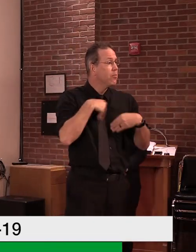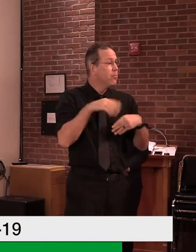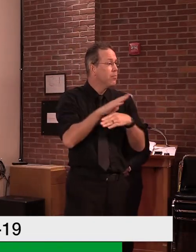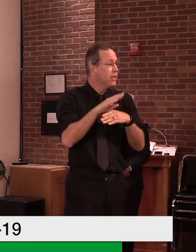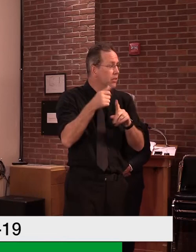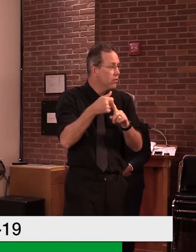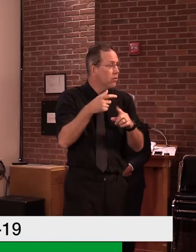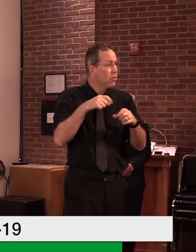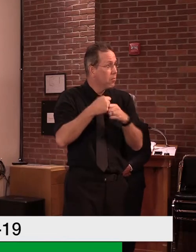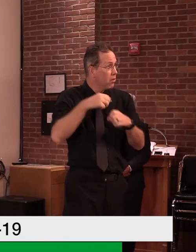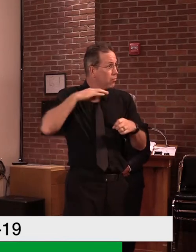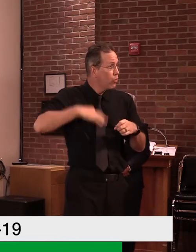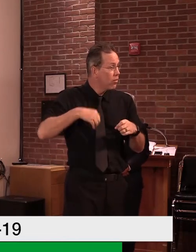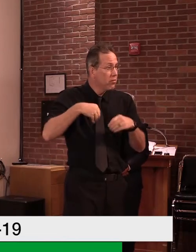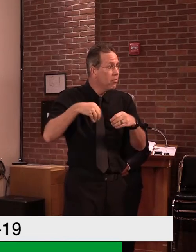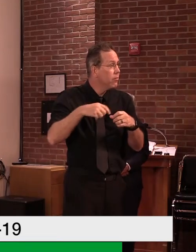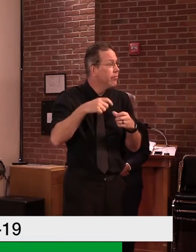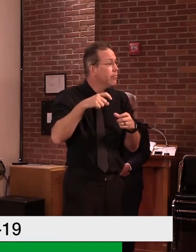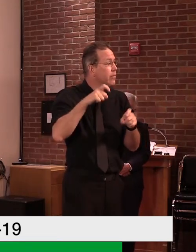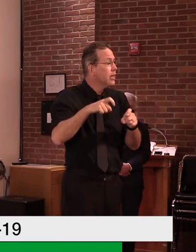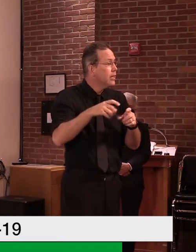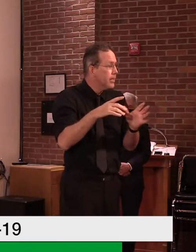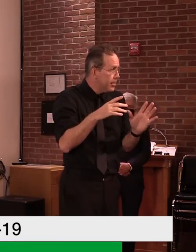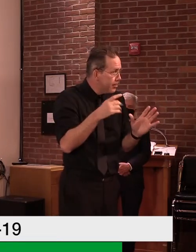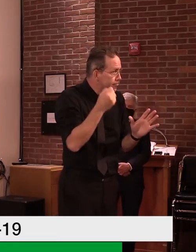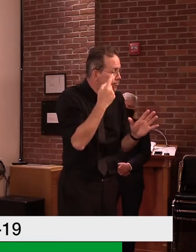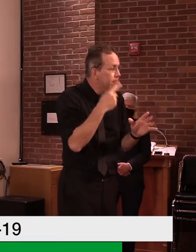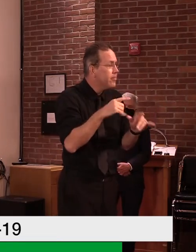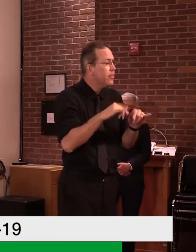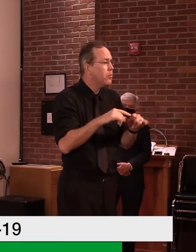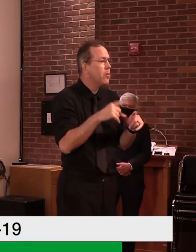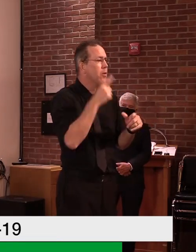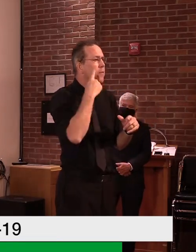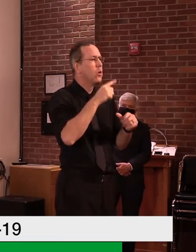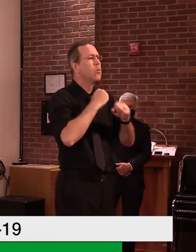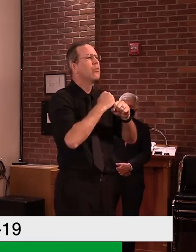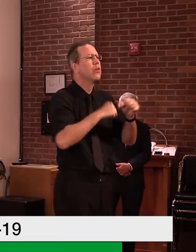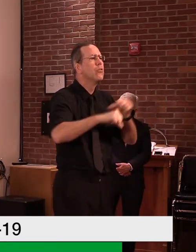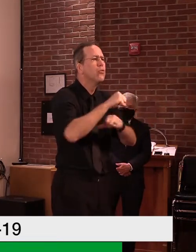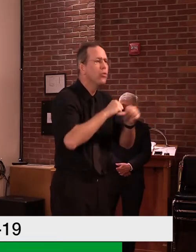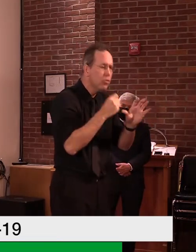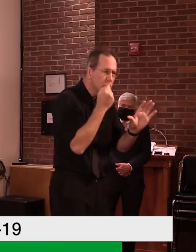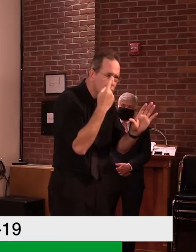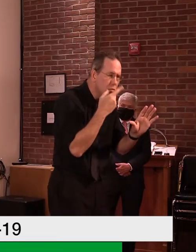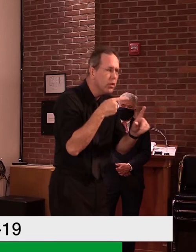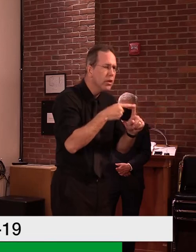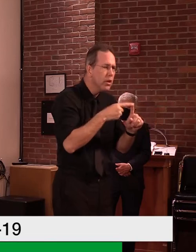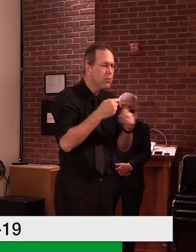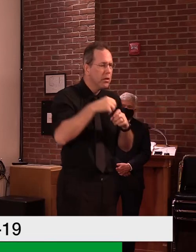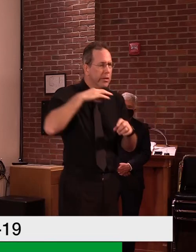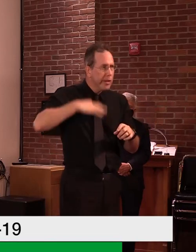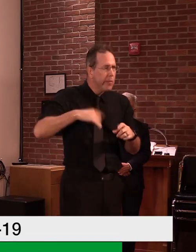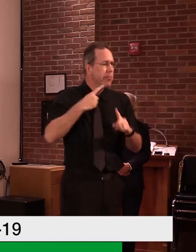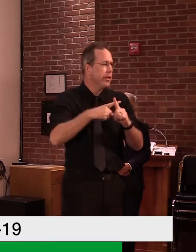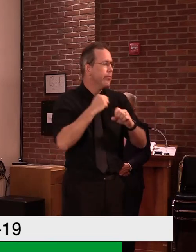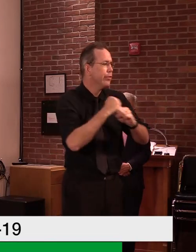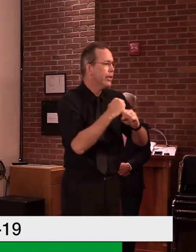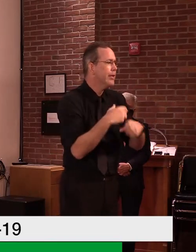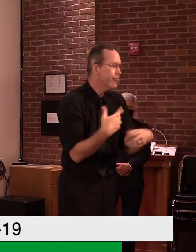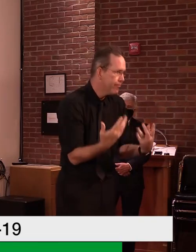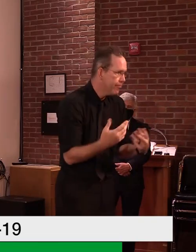but it is clearly out of a public health issue. We are, if I can try to dissect your question a little,